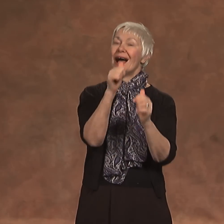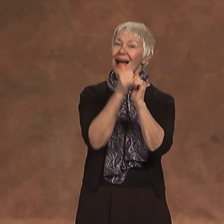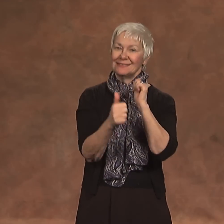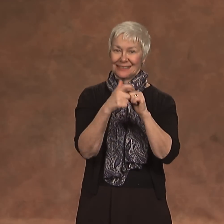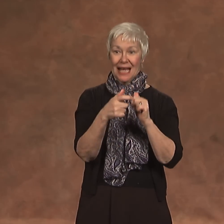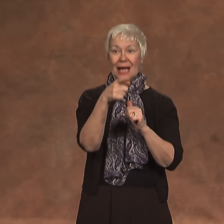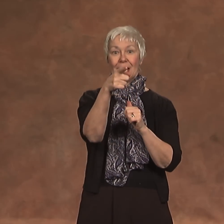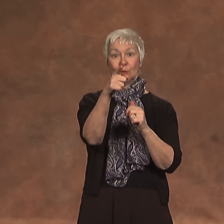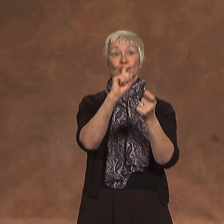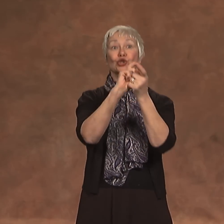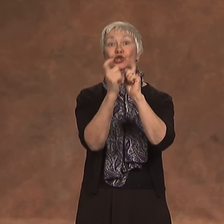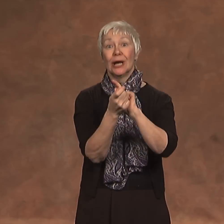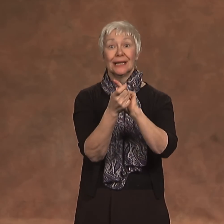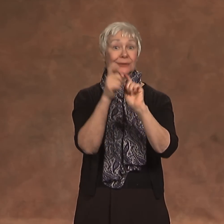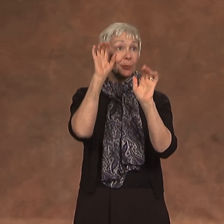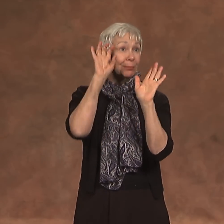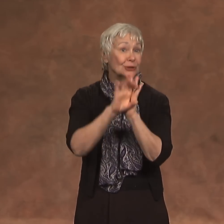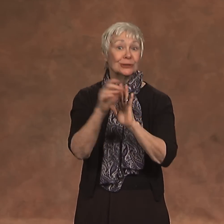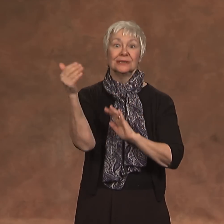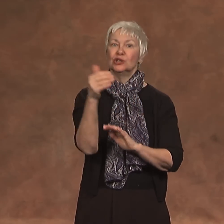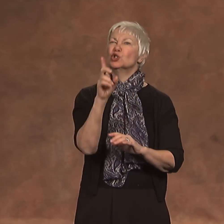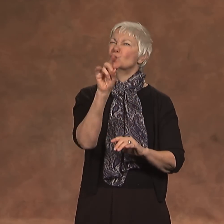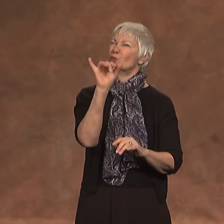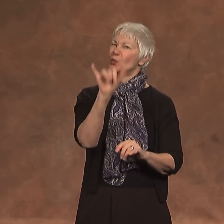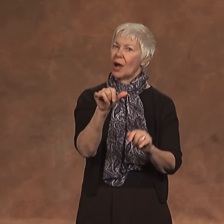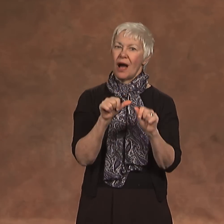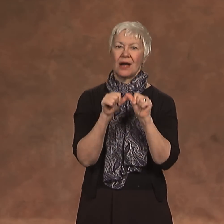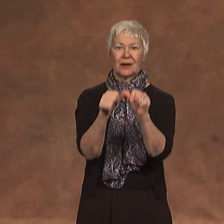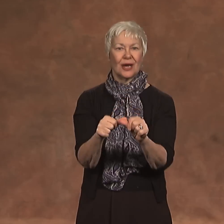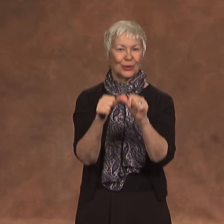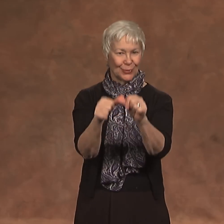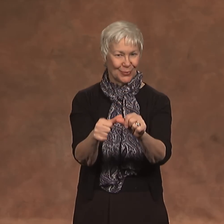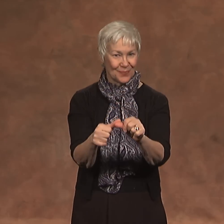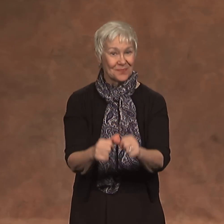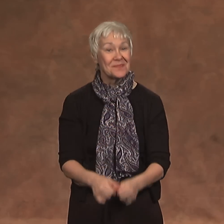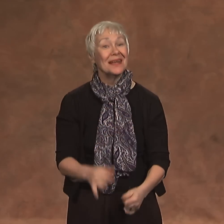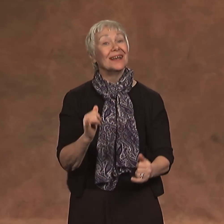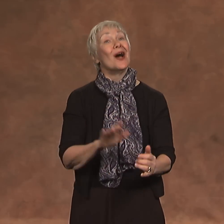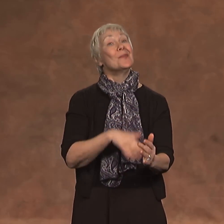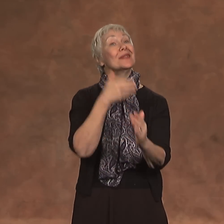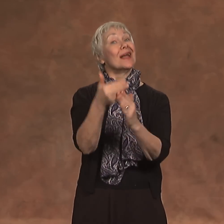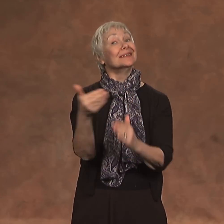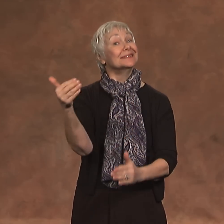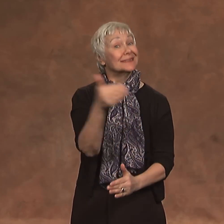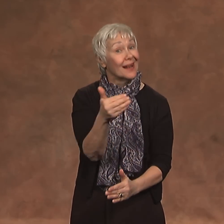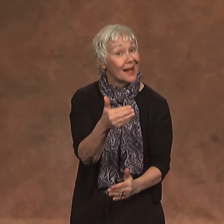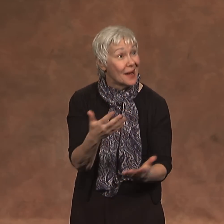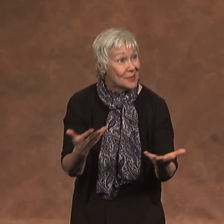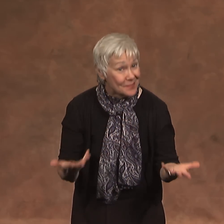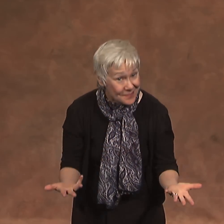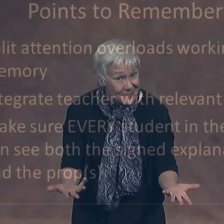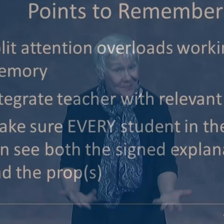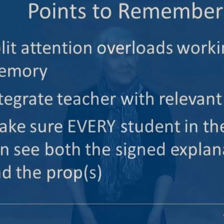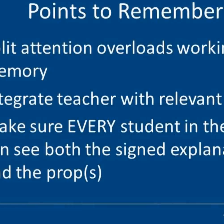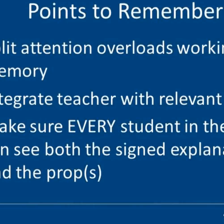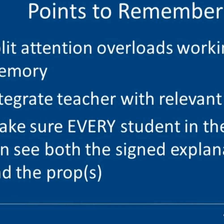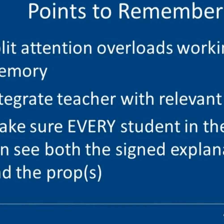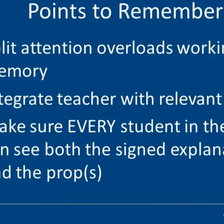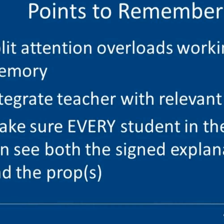you have to be consistent in ensuring that your students have visual access. And now the next slide.